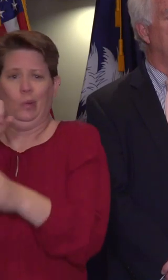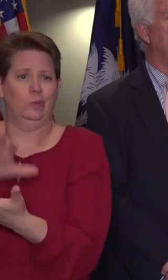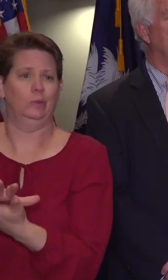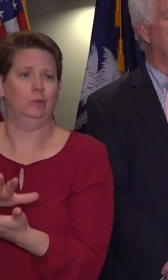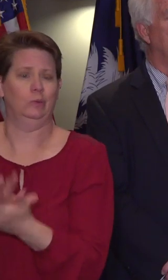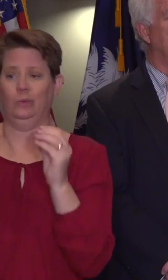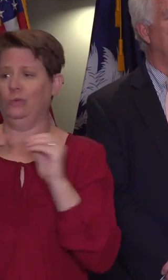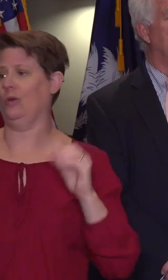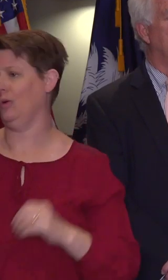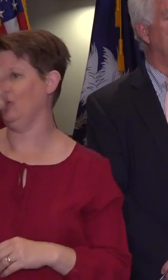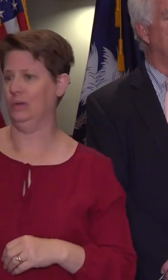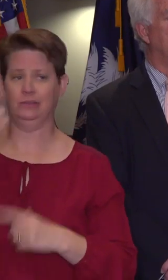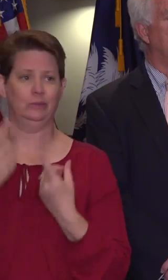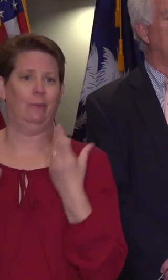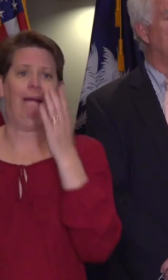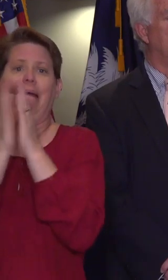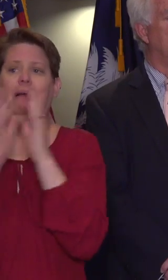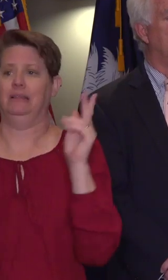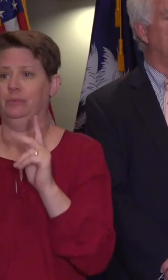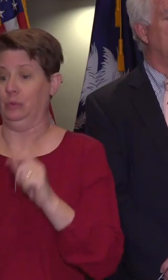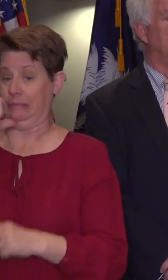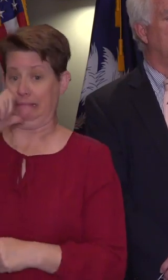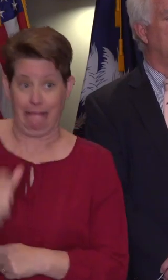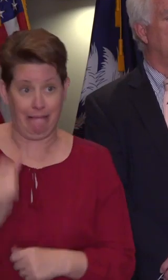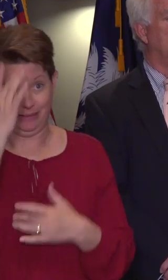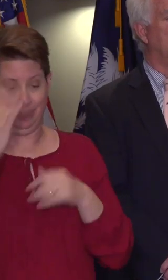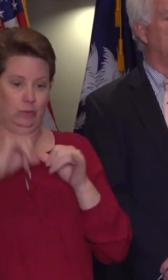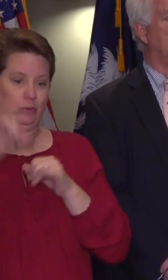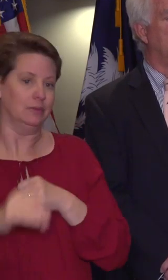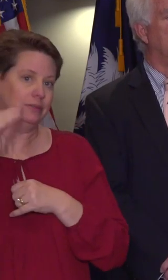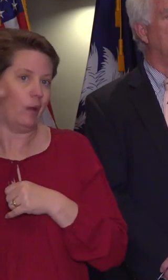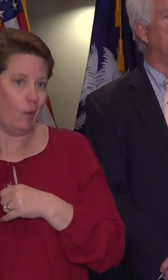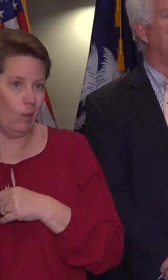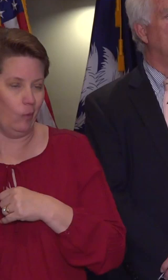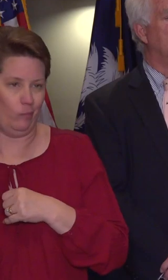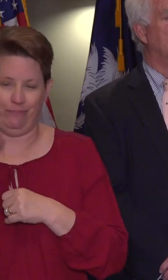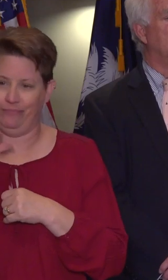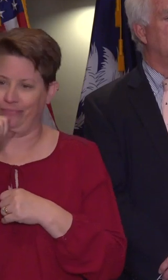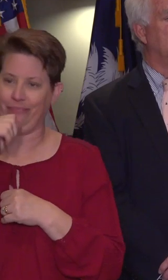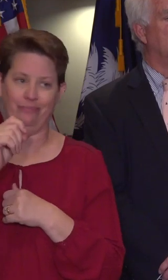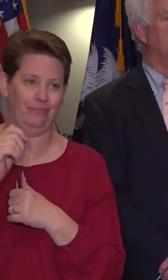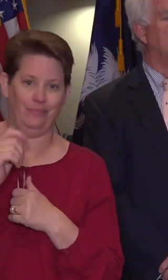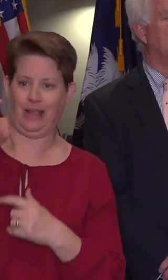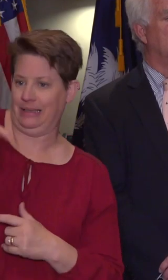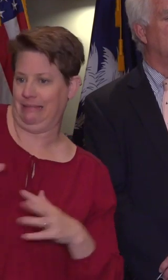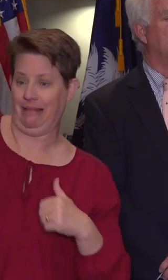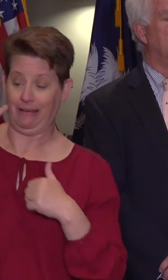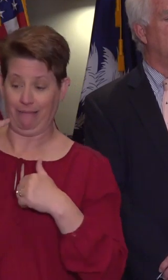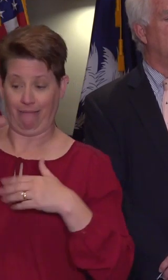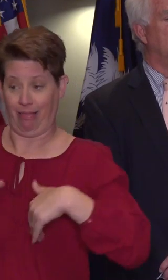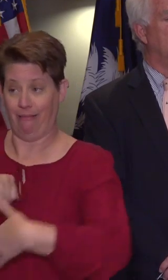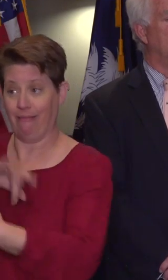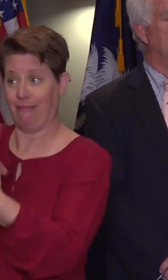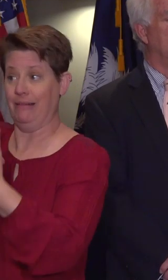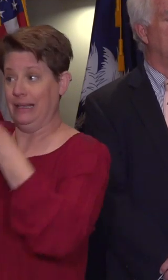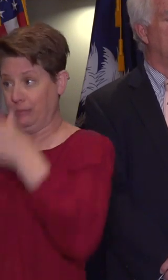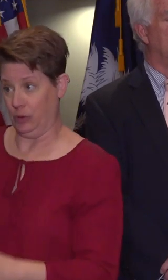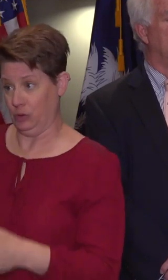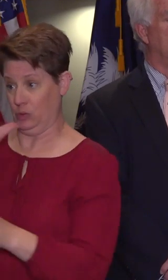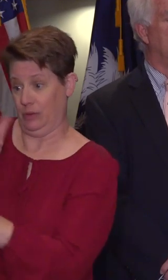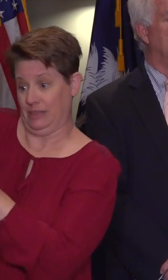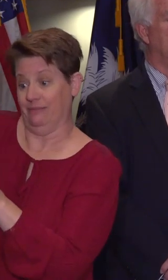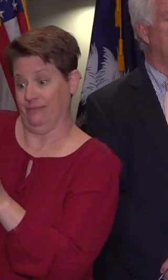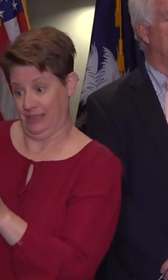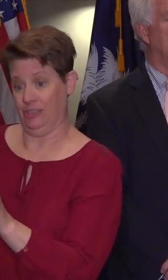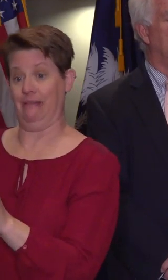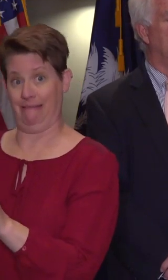there's no reason to ask individuals who are not sick to stay home or to quarantine if they haven't been in contact with someone who's diagnosed or